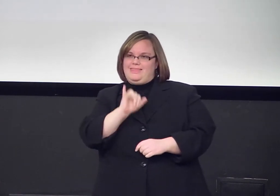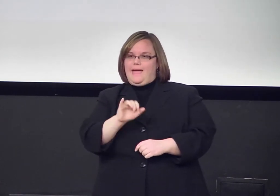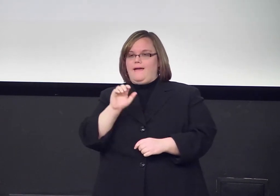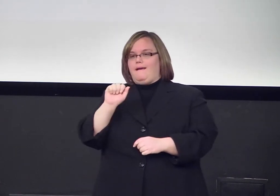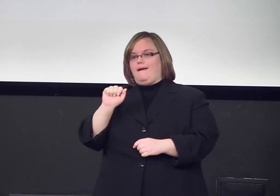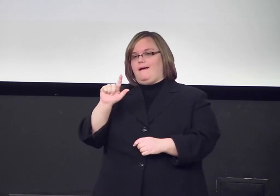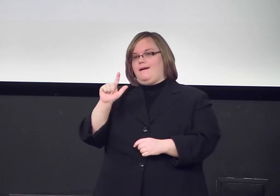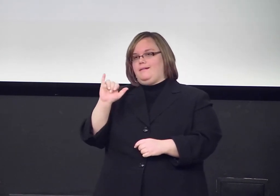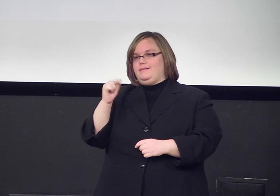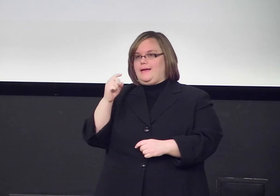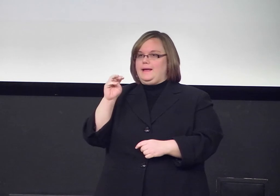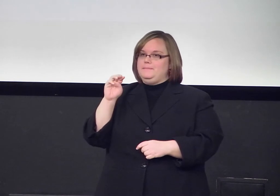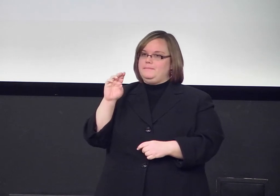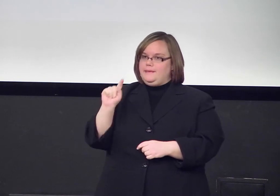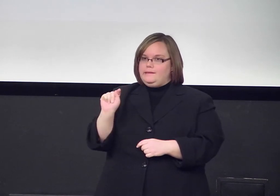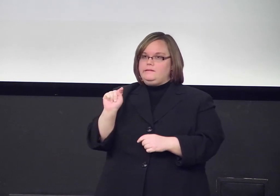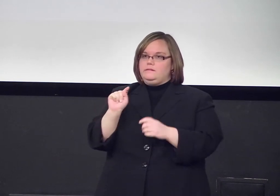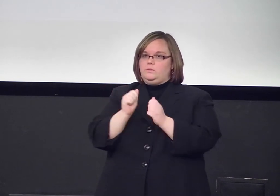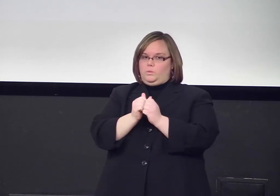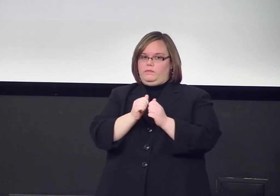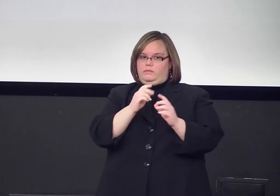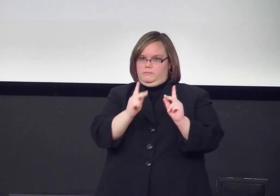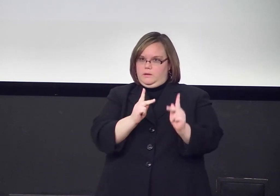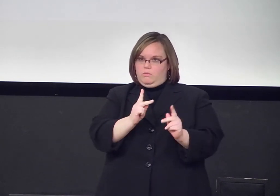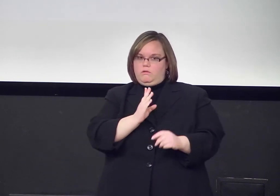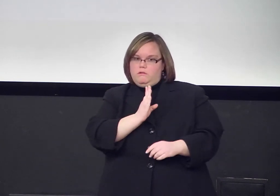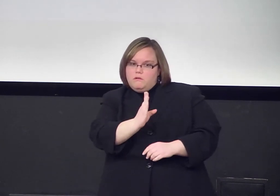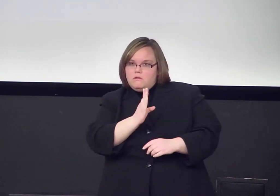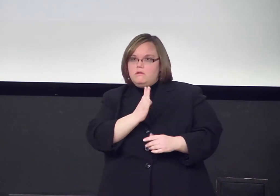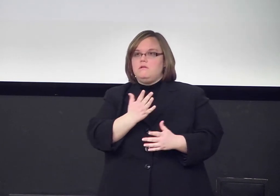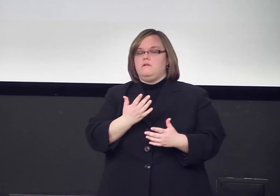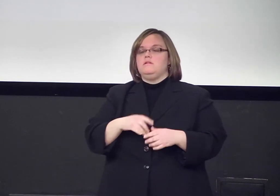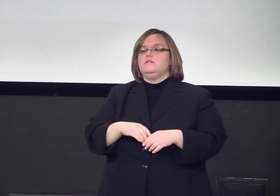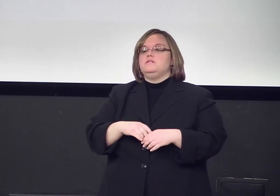and how interpreters align with people.